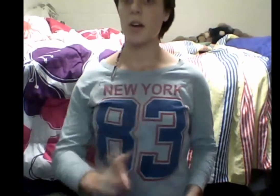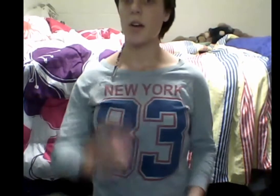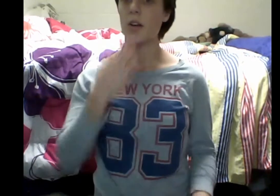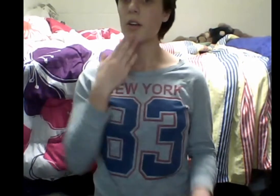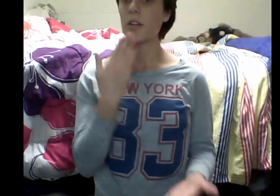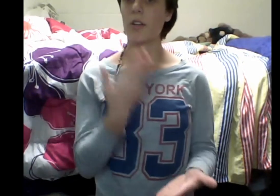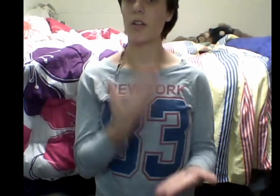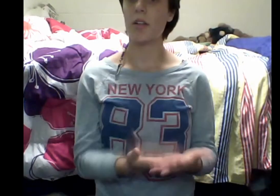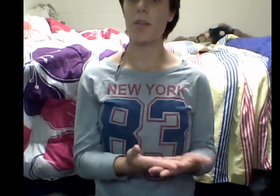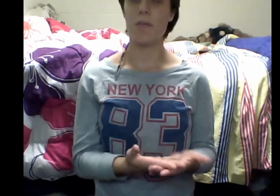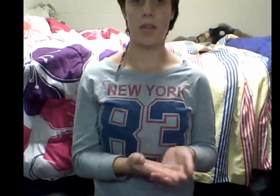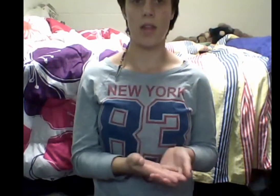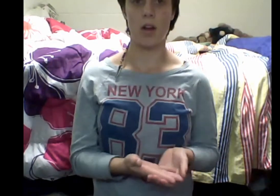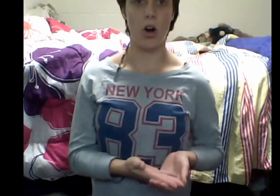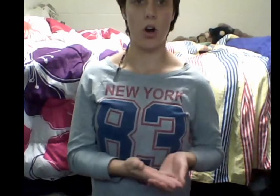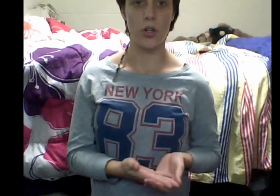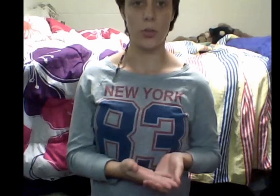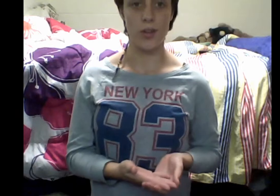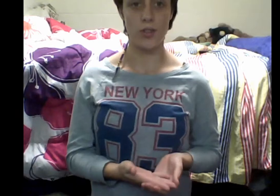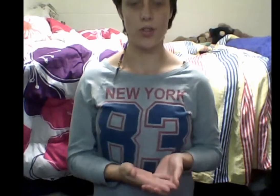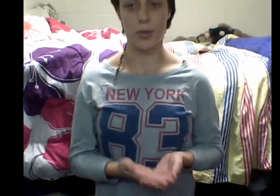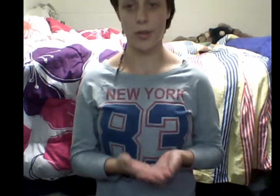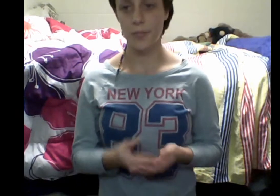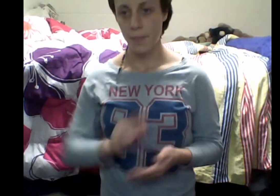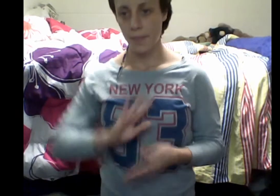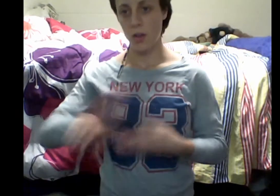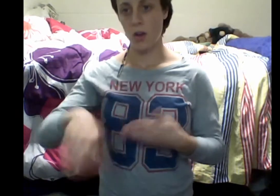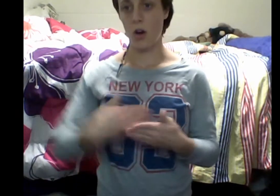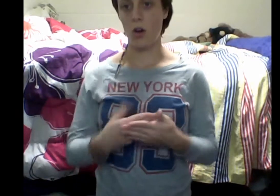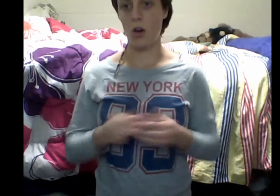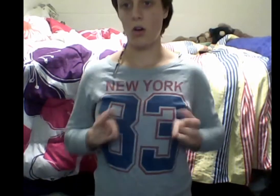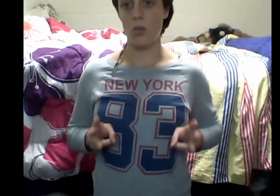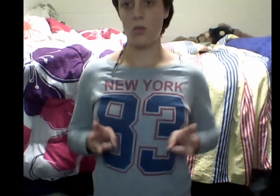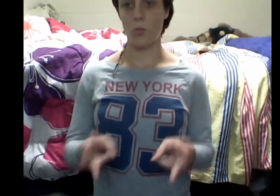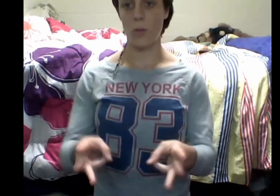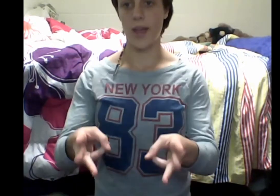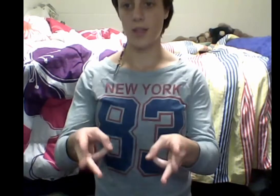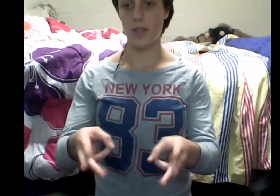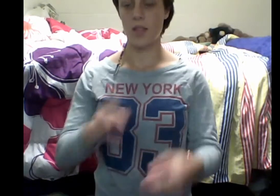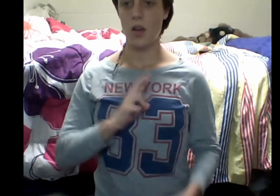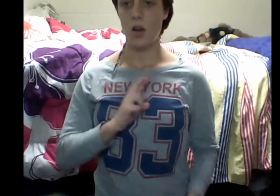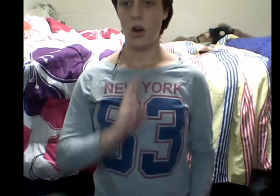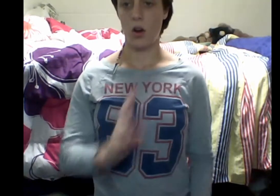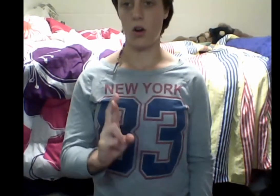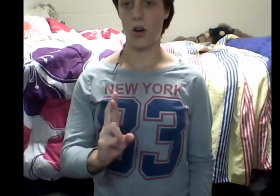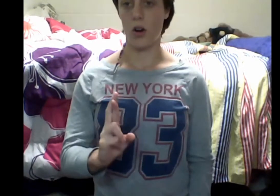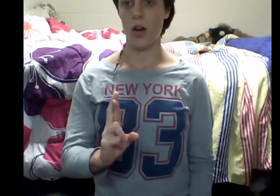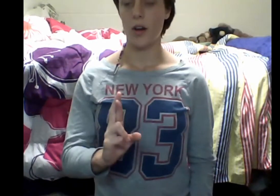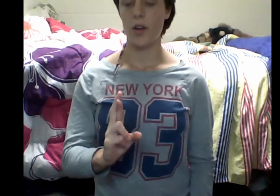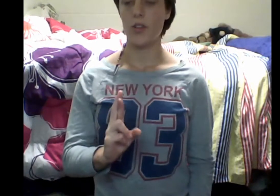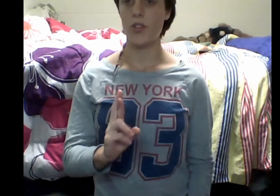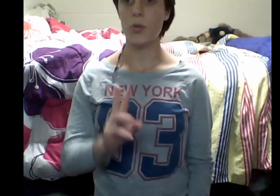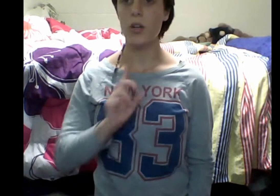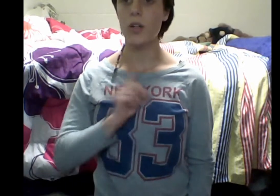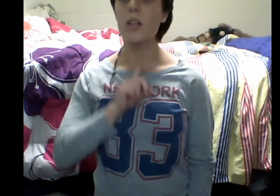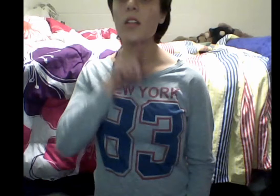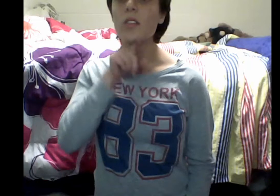are good. And then all your ways are sure. All ways are sure. Is this